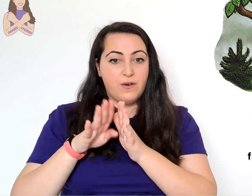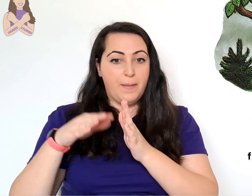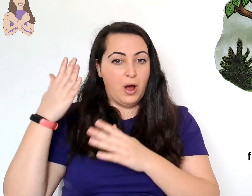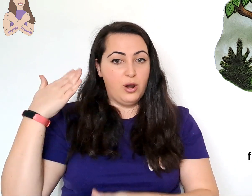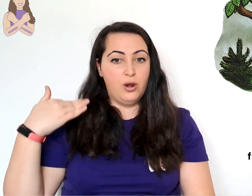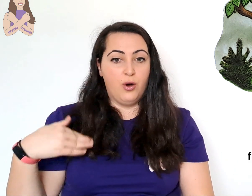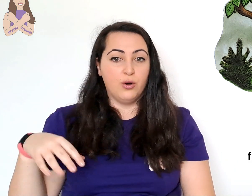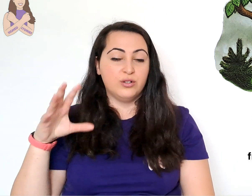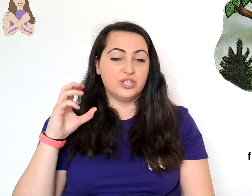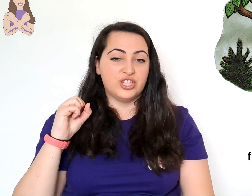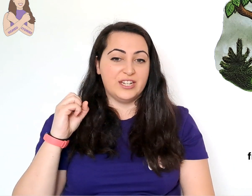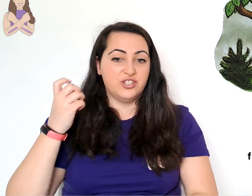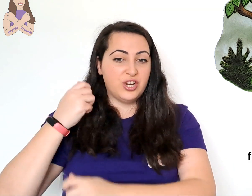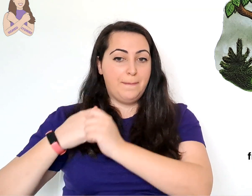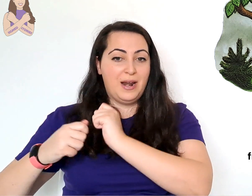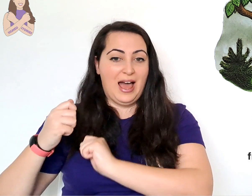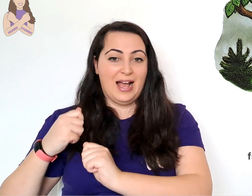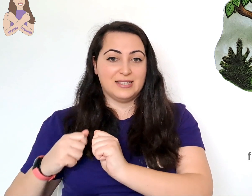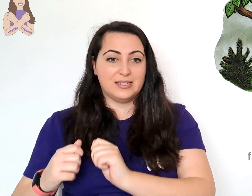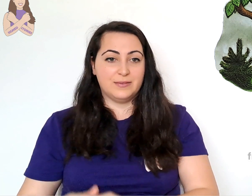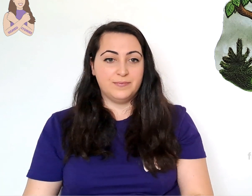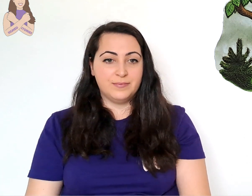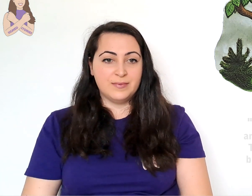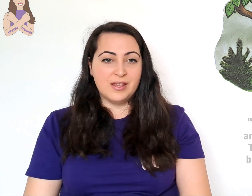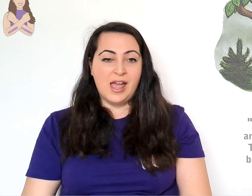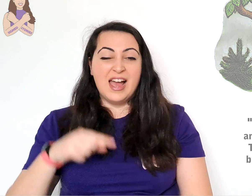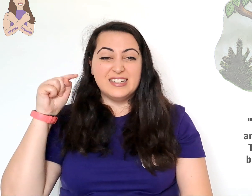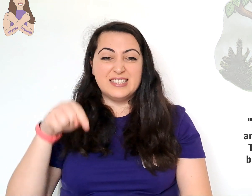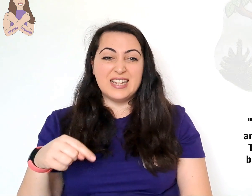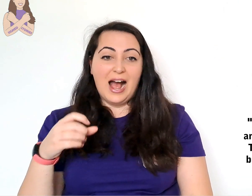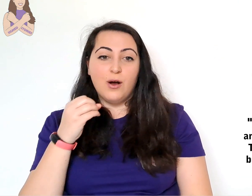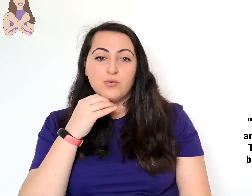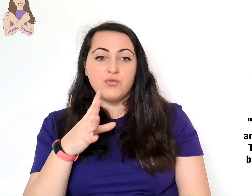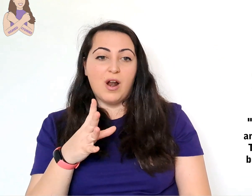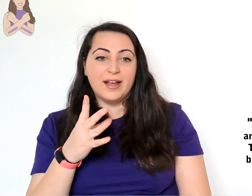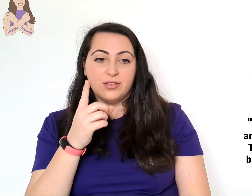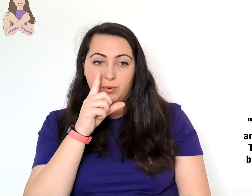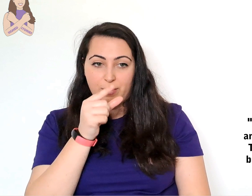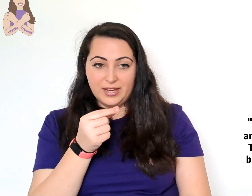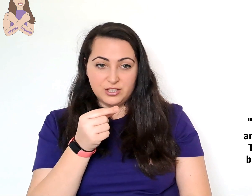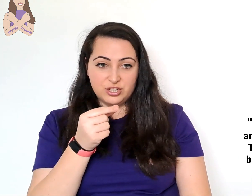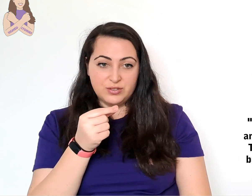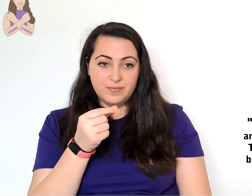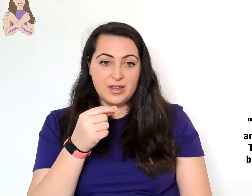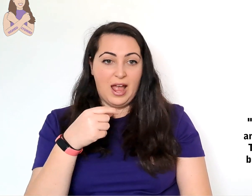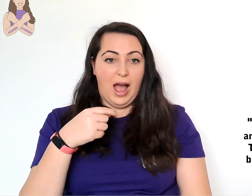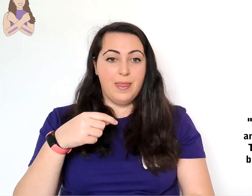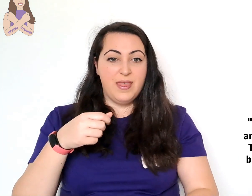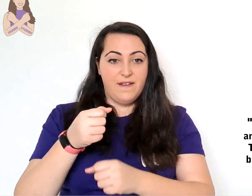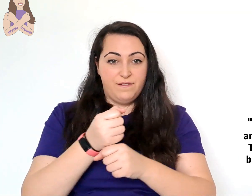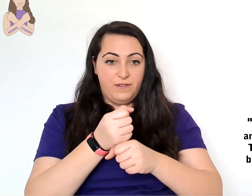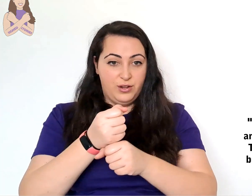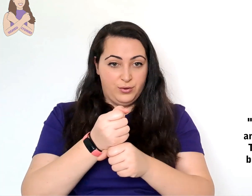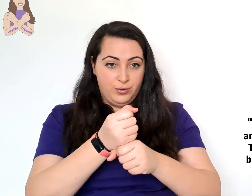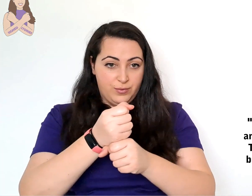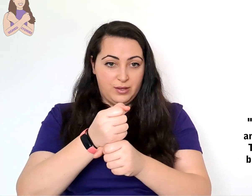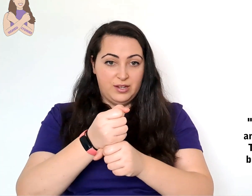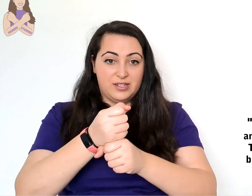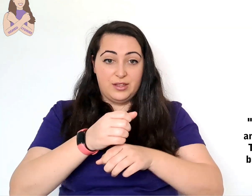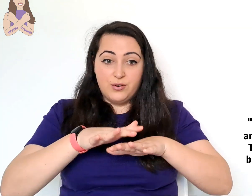her long ginger plait. Down, cried the witch, and they flew to the